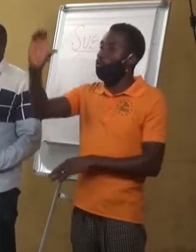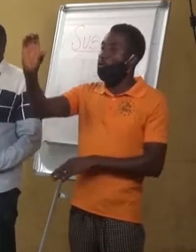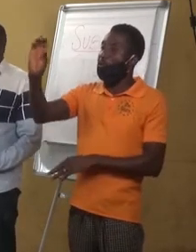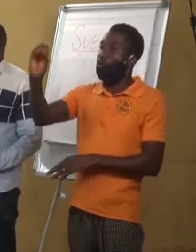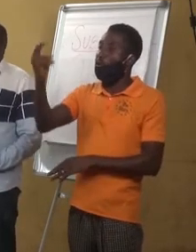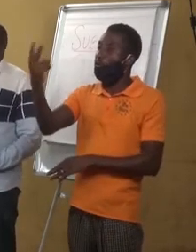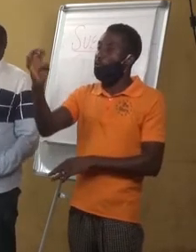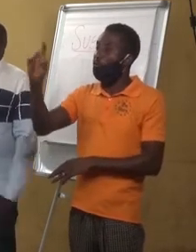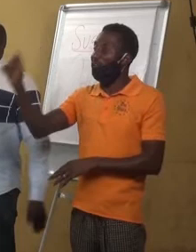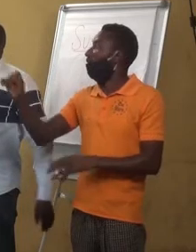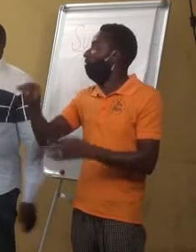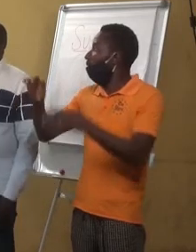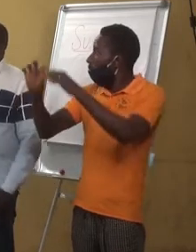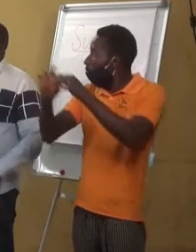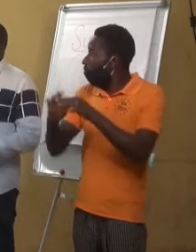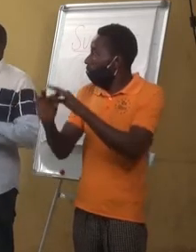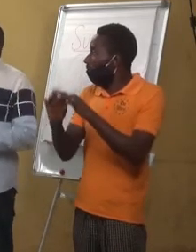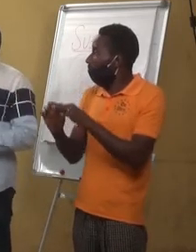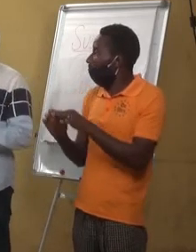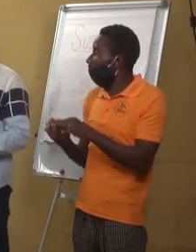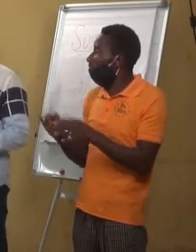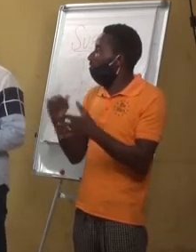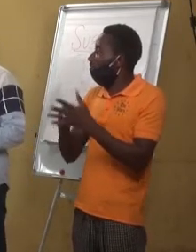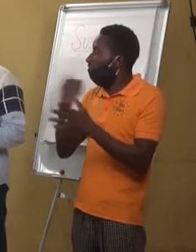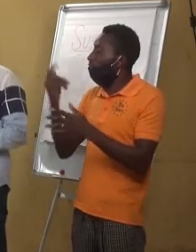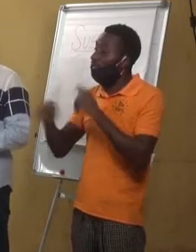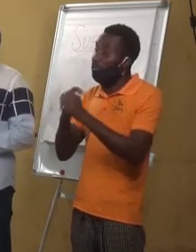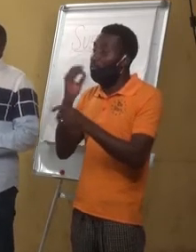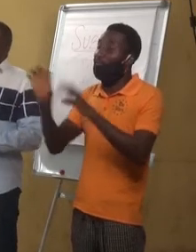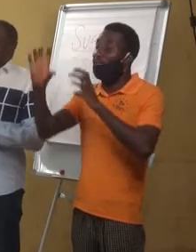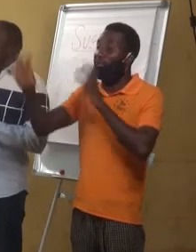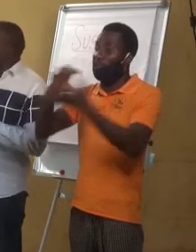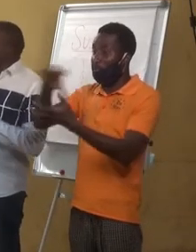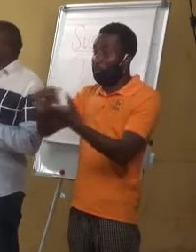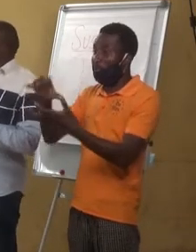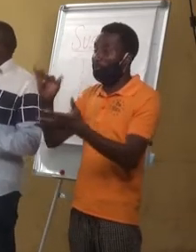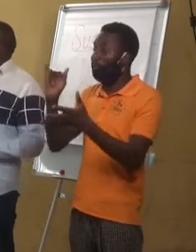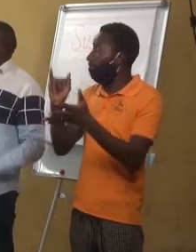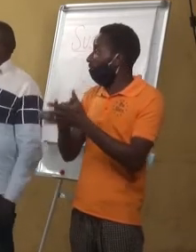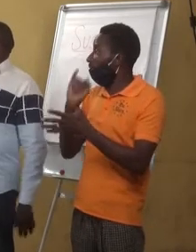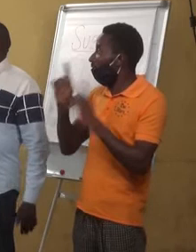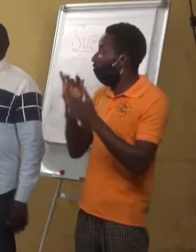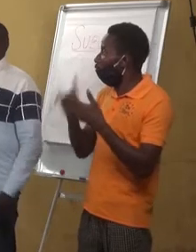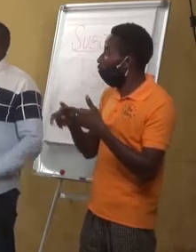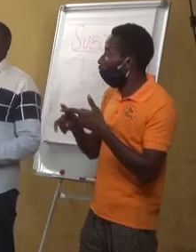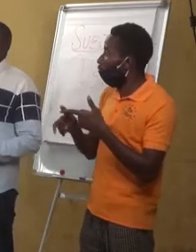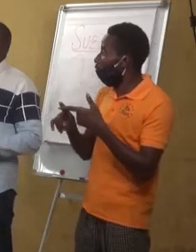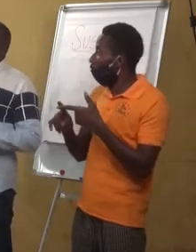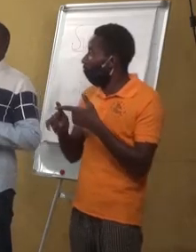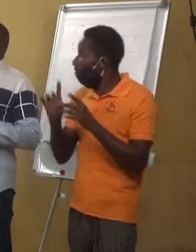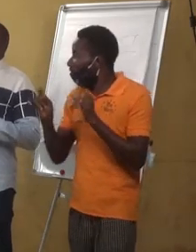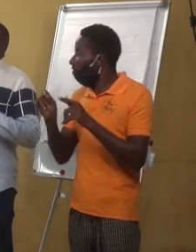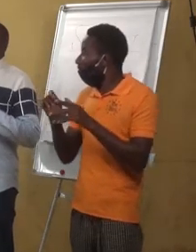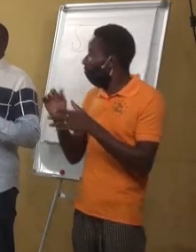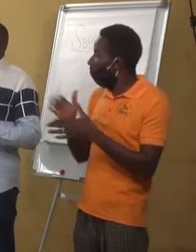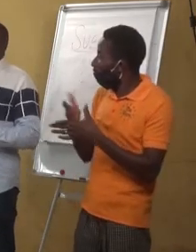bonding. What is covalent bonding? It is a type of chemical combination that is said to exist usually